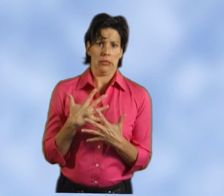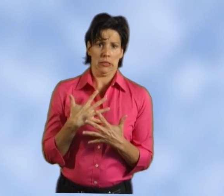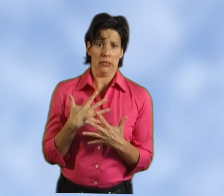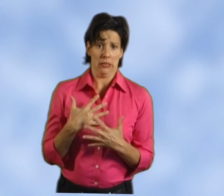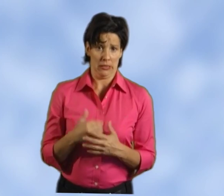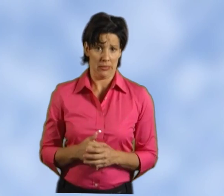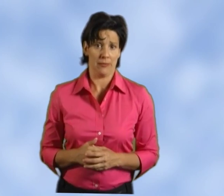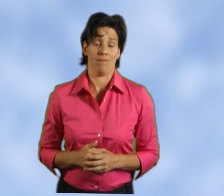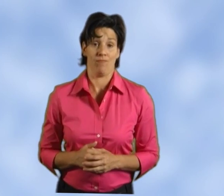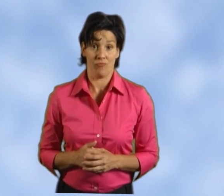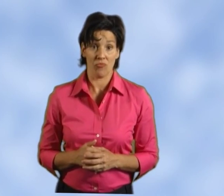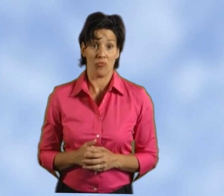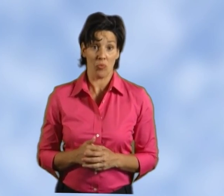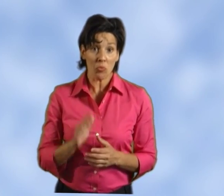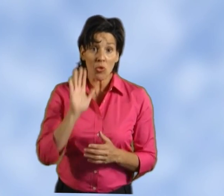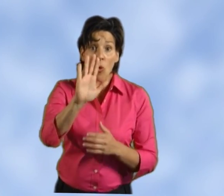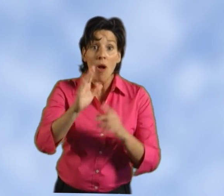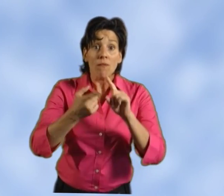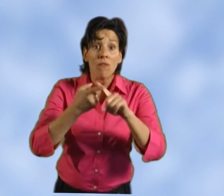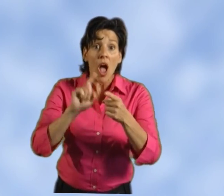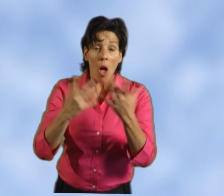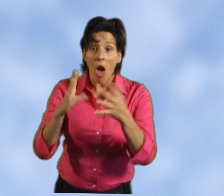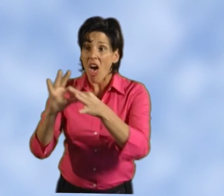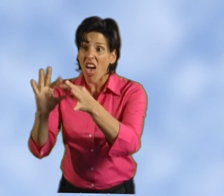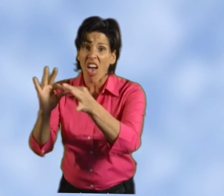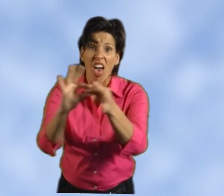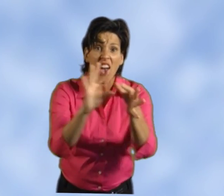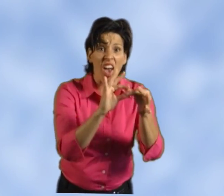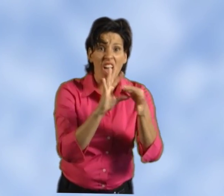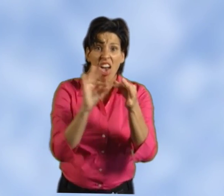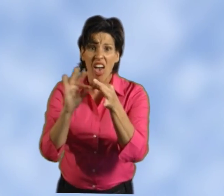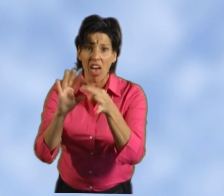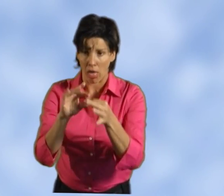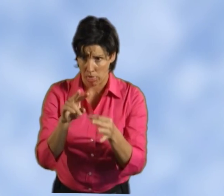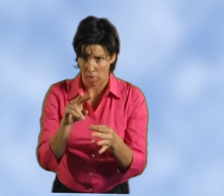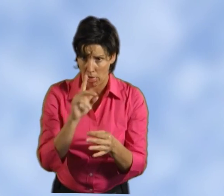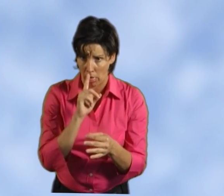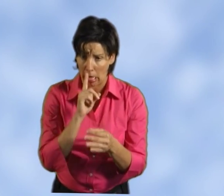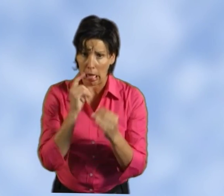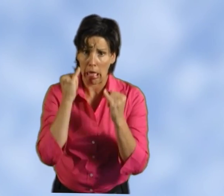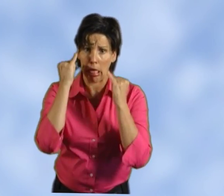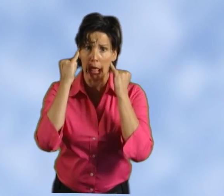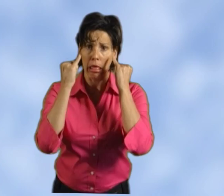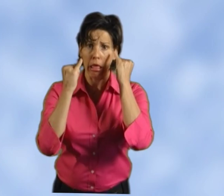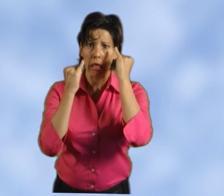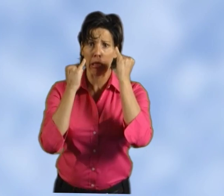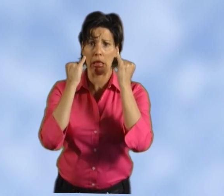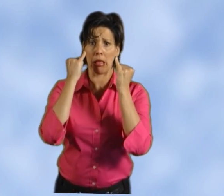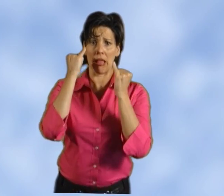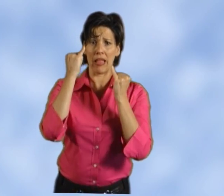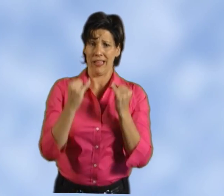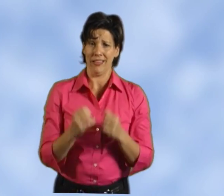abnormality can be very frightening. You may hear a lot of different things from your friends about what is in store for